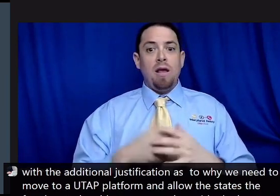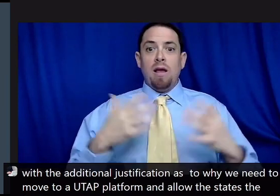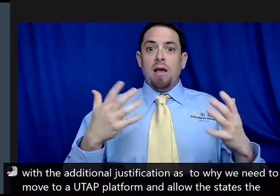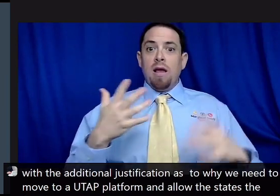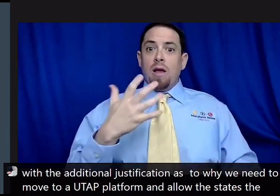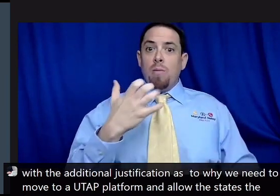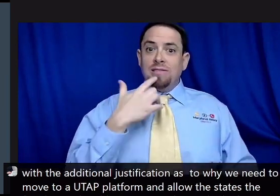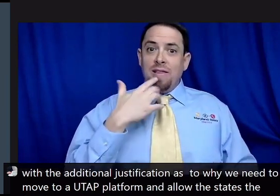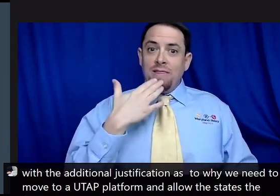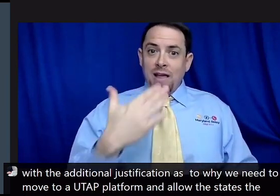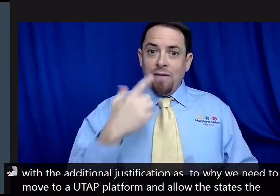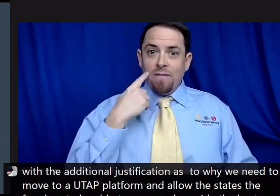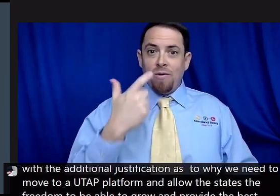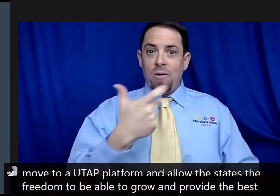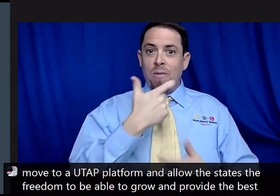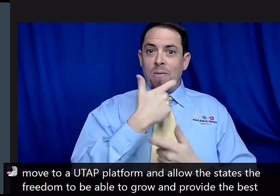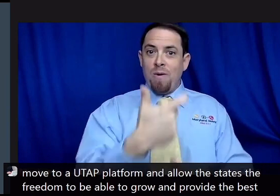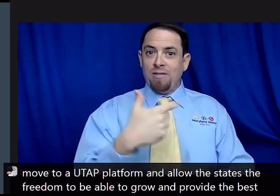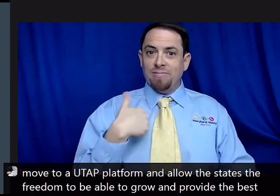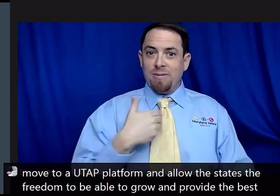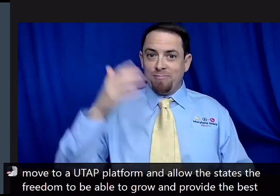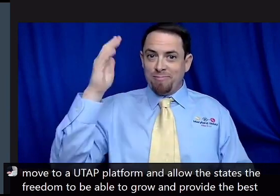constituents.